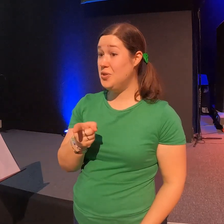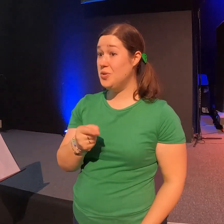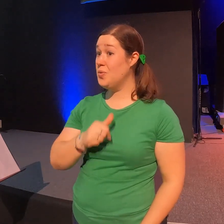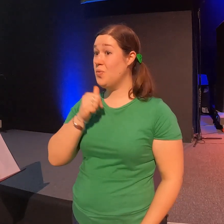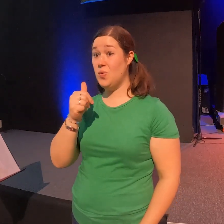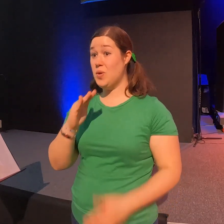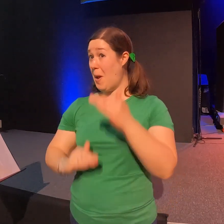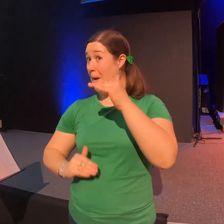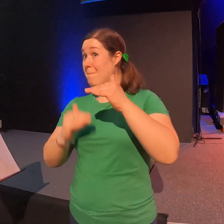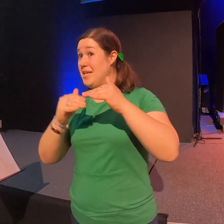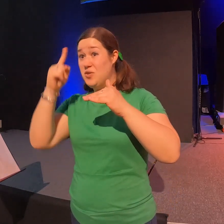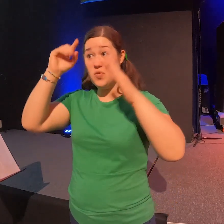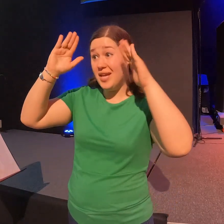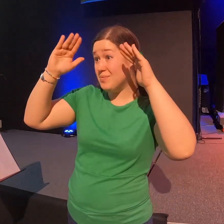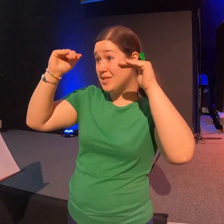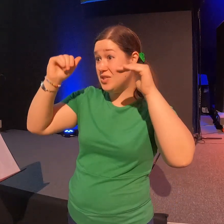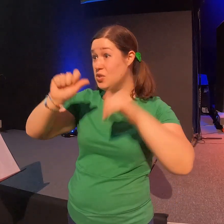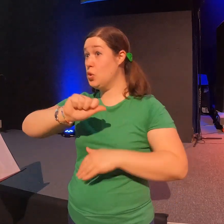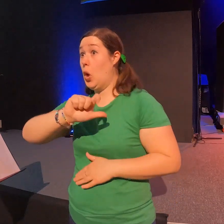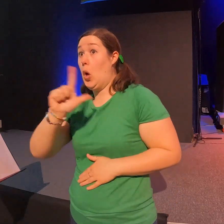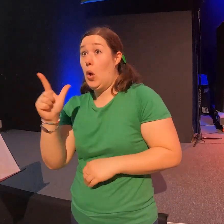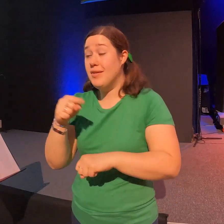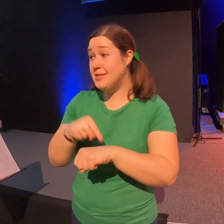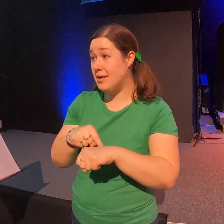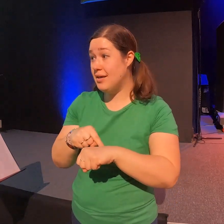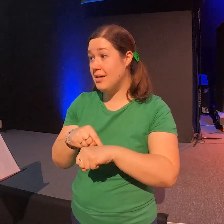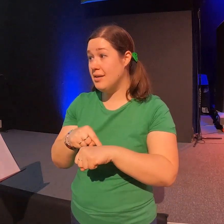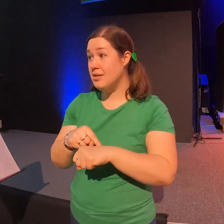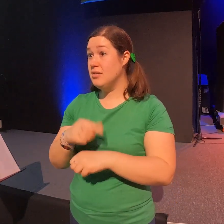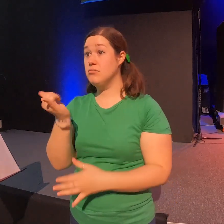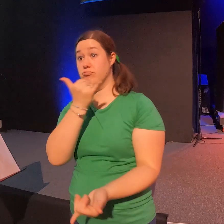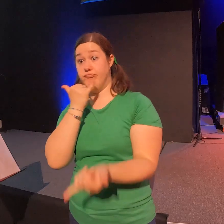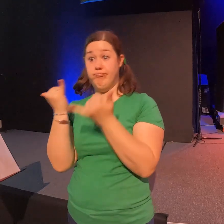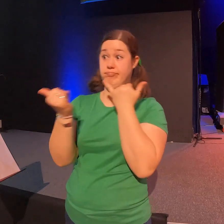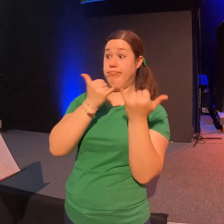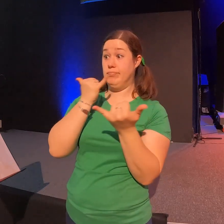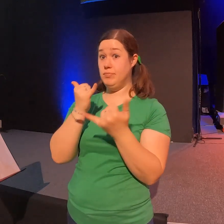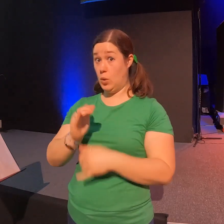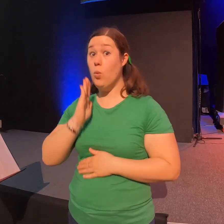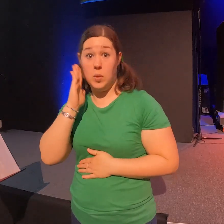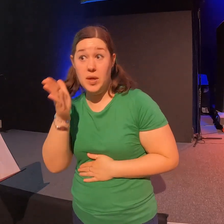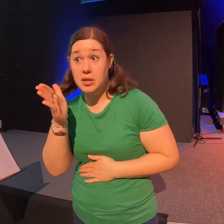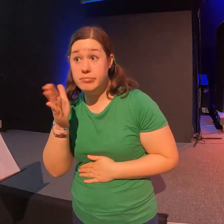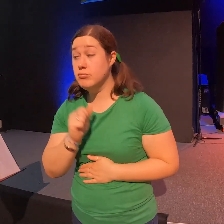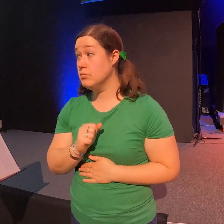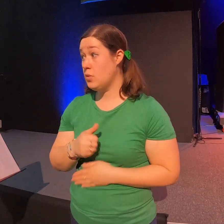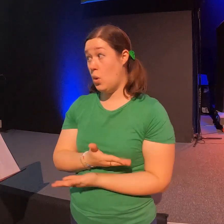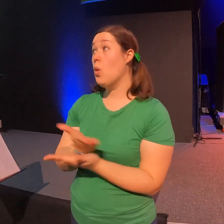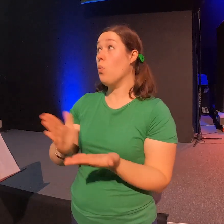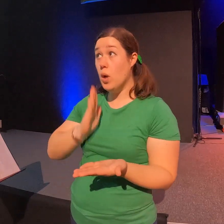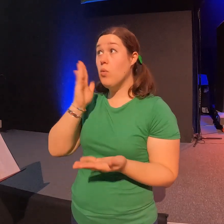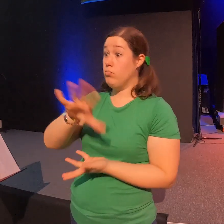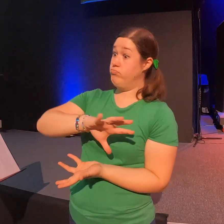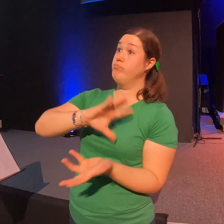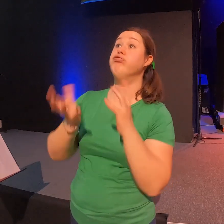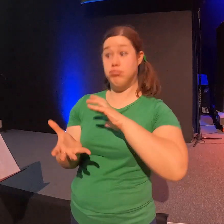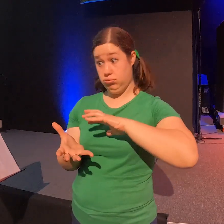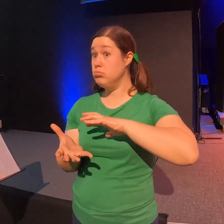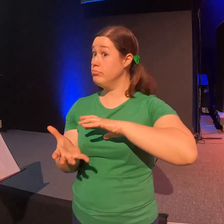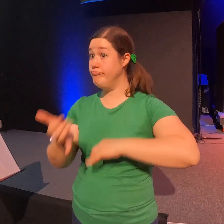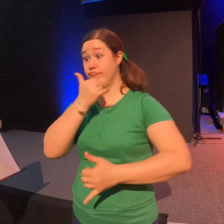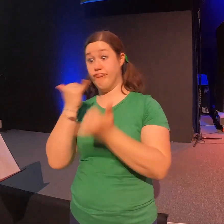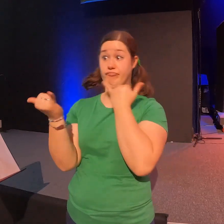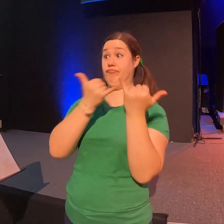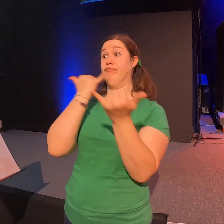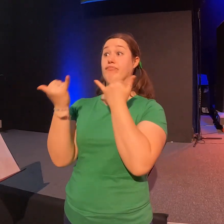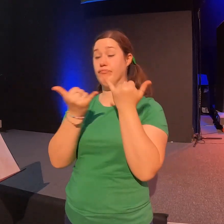meet your expectations all the time, will make mistakes. We will. We will screw up. I promise you that. And you